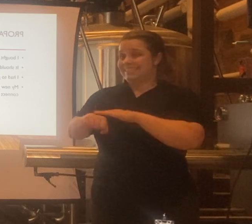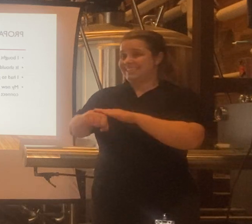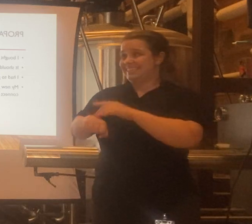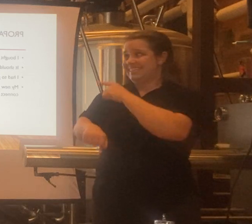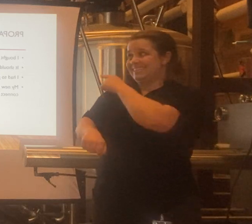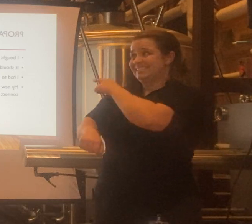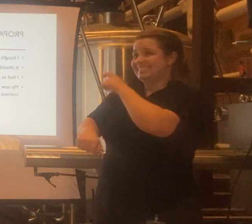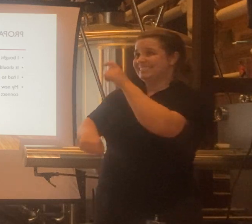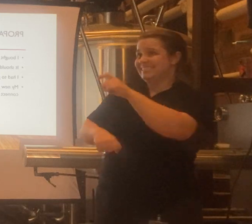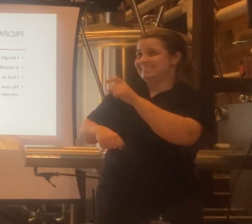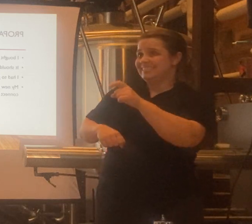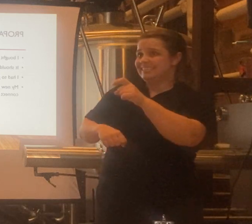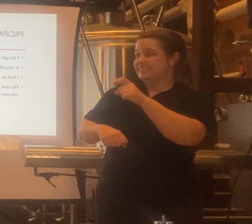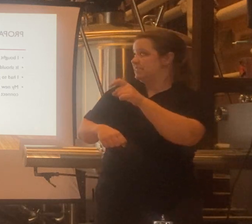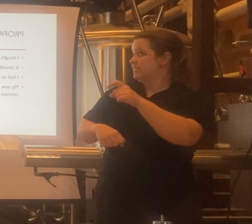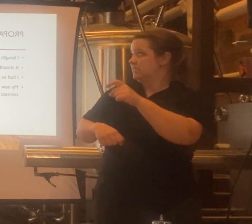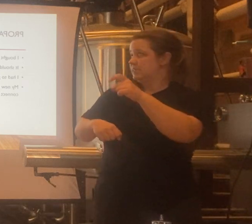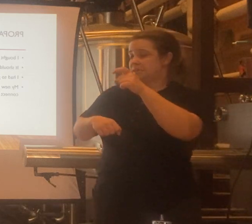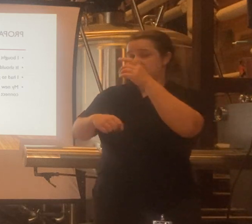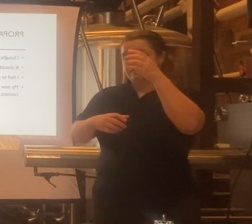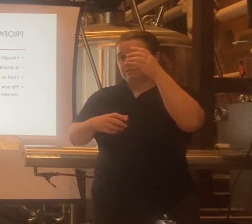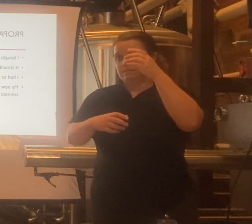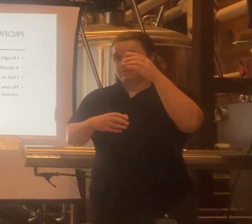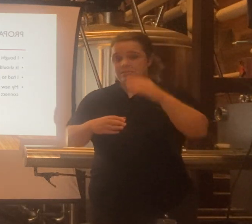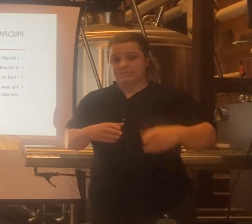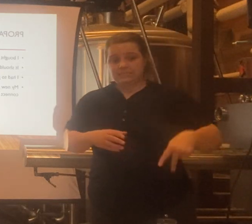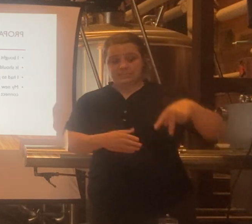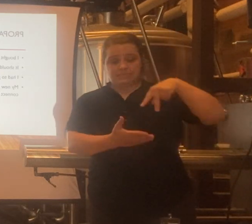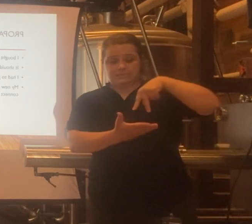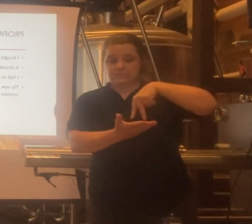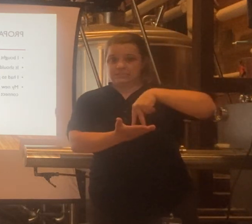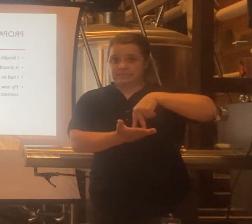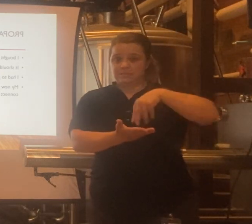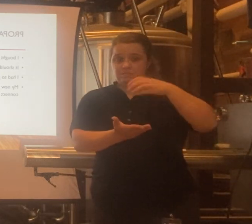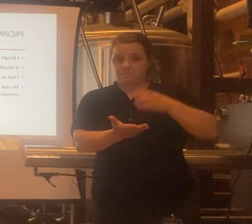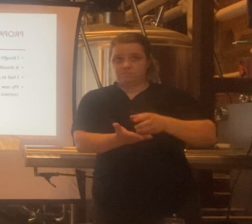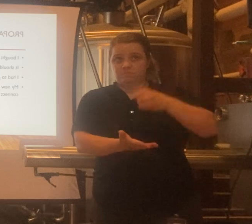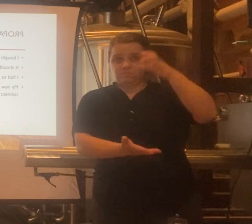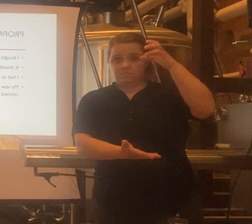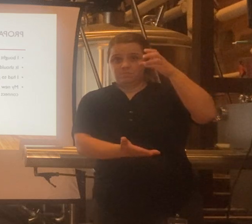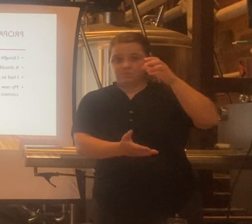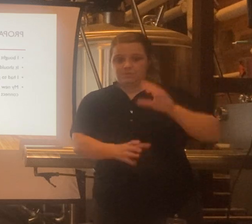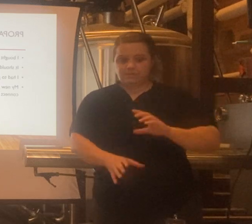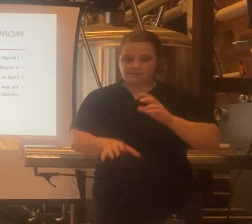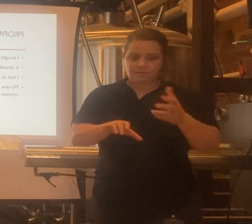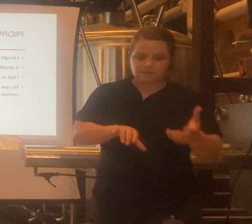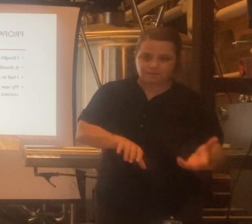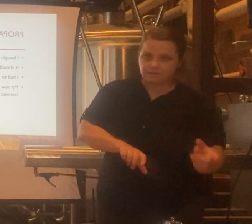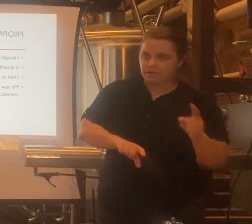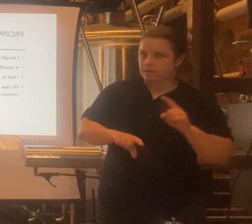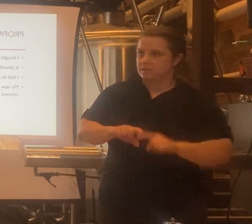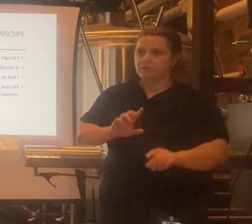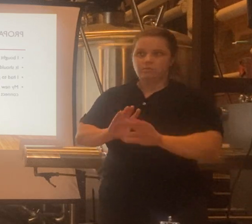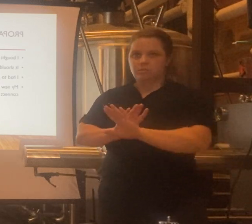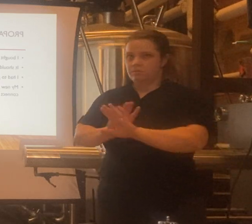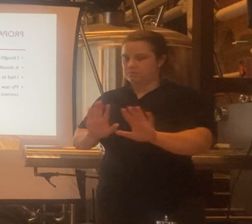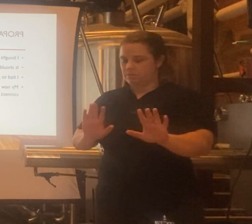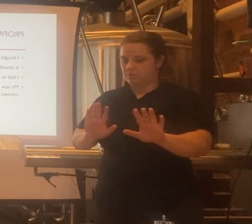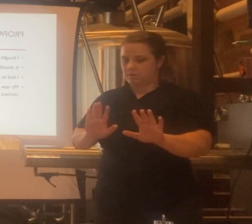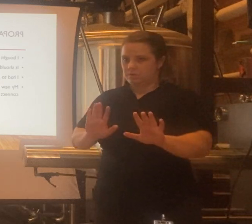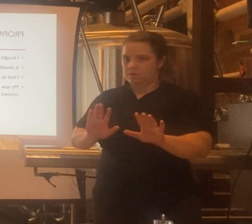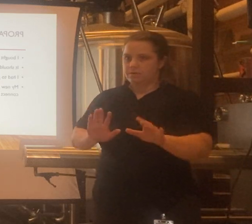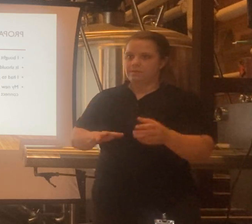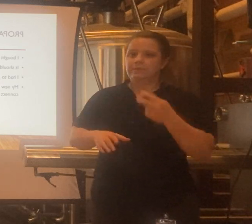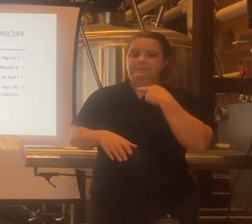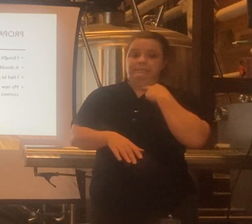or closed and you can't ever get them to flow. So these always have to stand up. You can't ever lie them down. That was the first thing the guy taught me. But he said